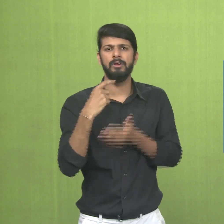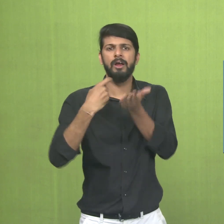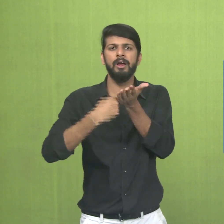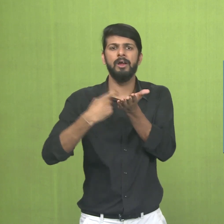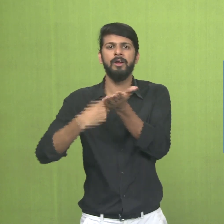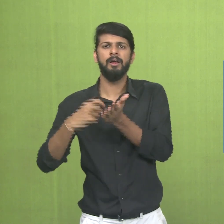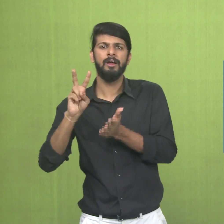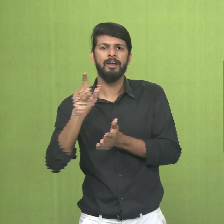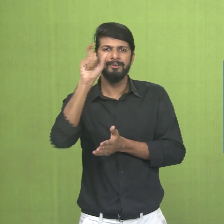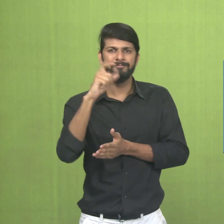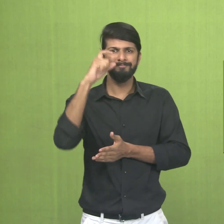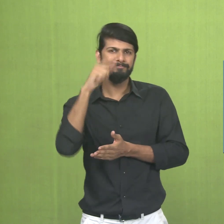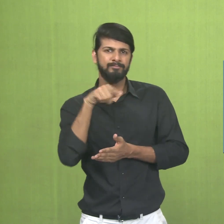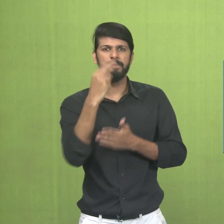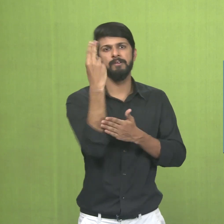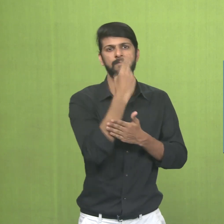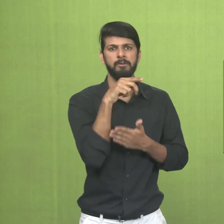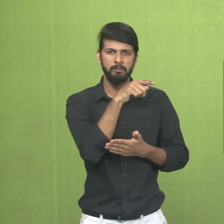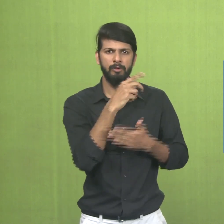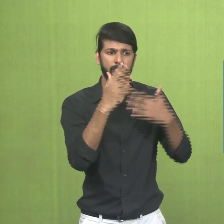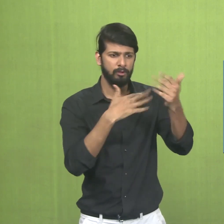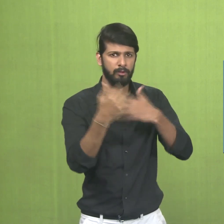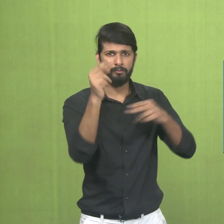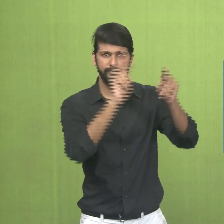Artist is Raja Ravi Varma.